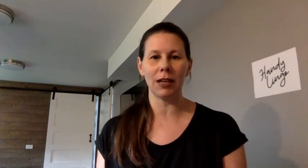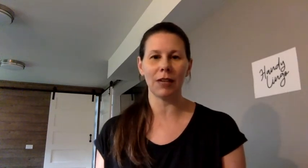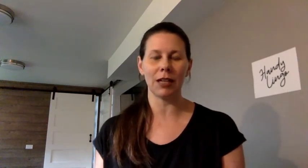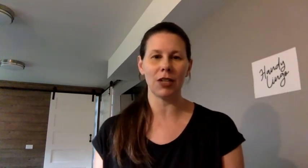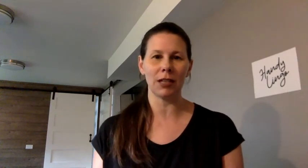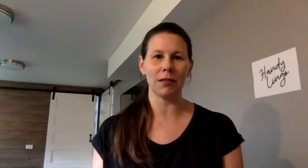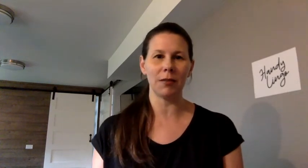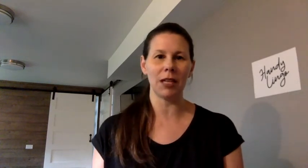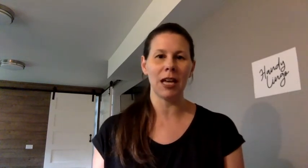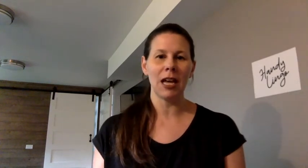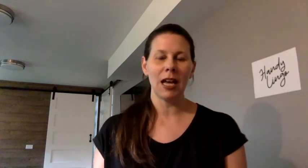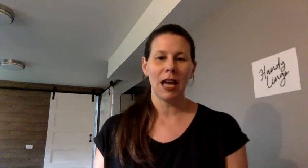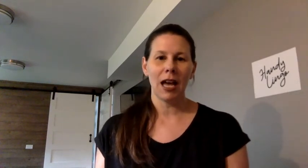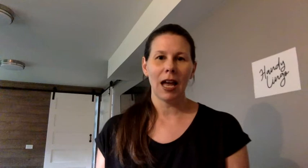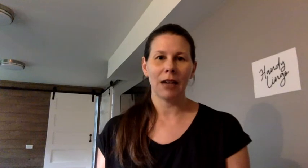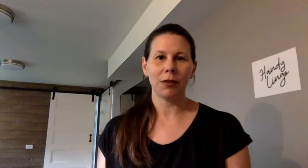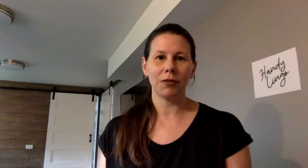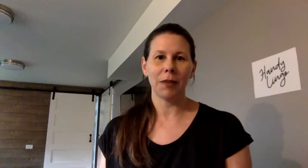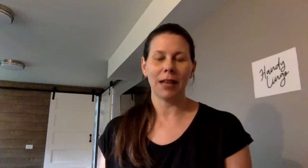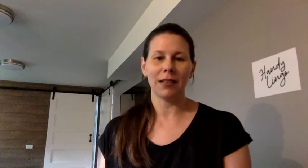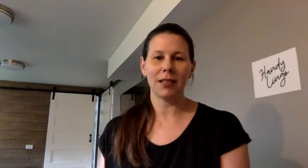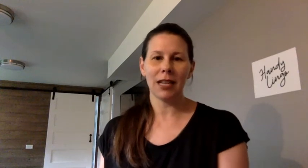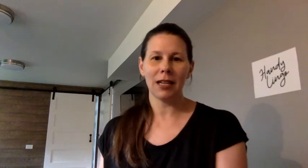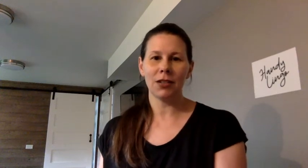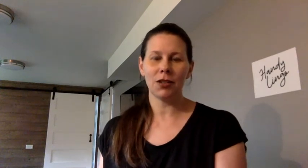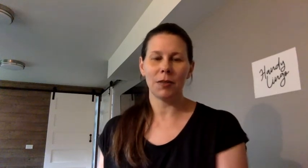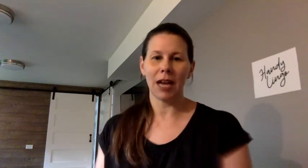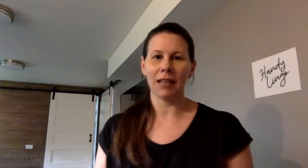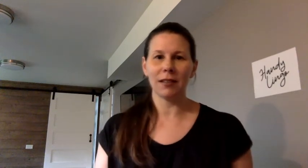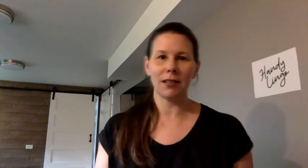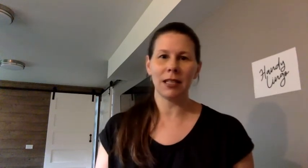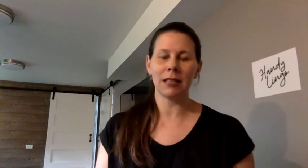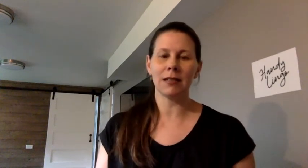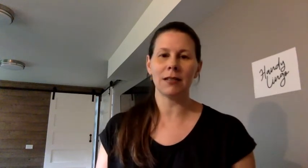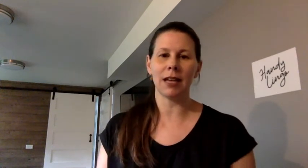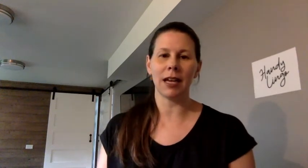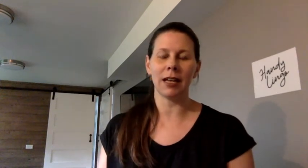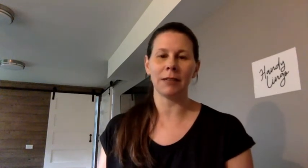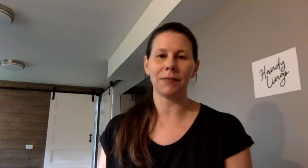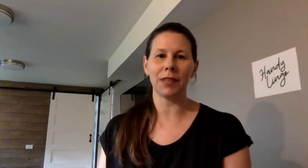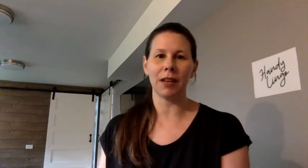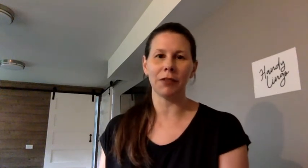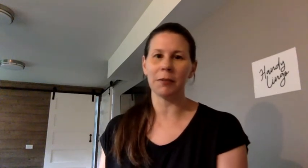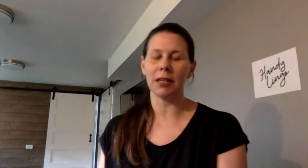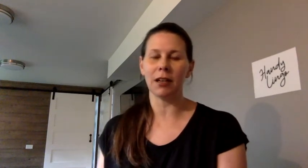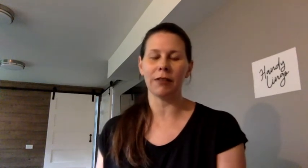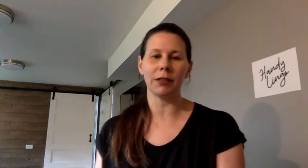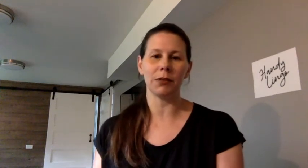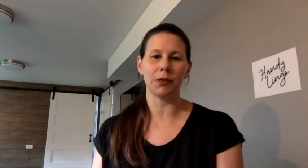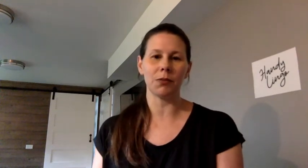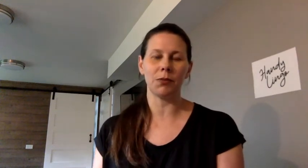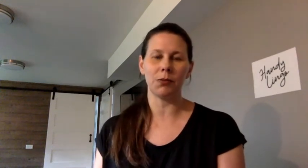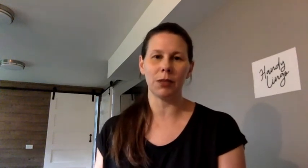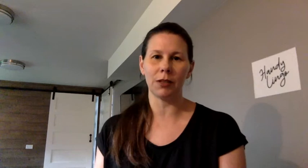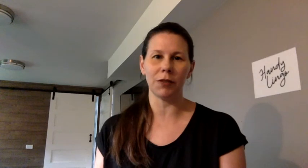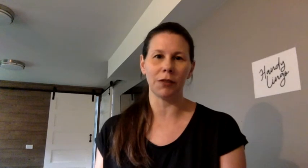had a chance to be anywhere from on stage to behind the scenes, and every minute of it was really fun for